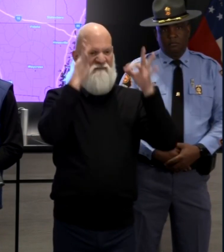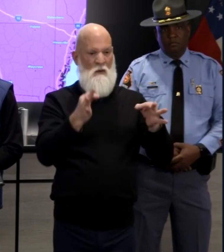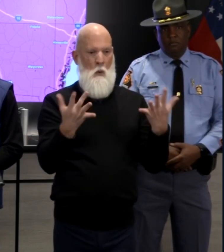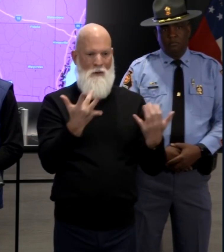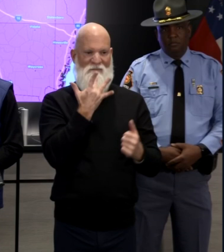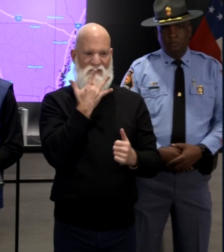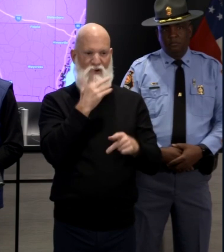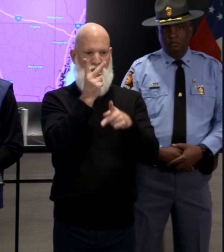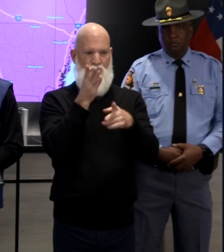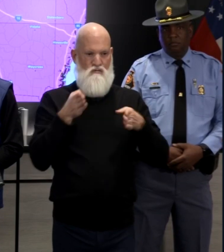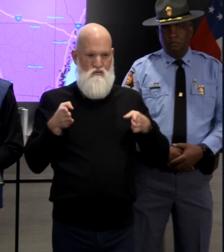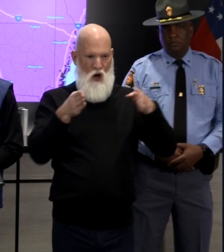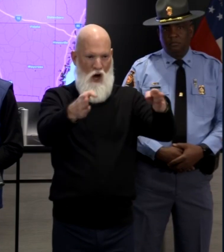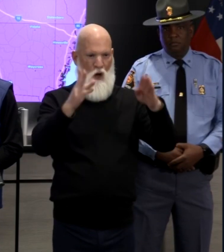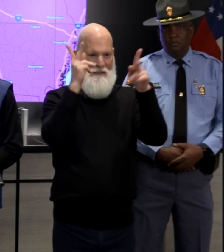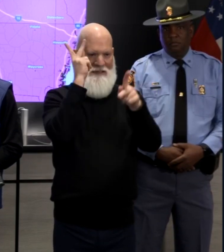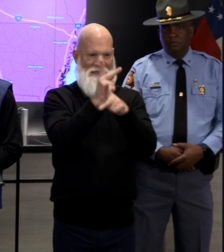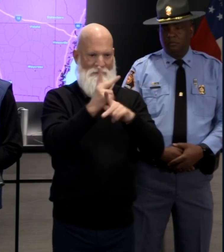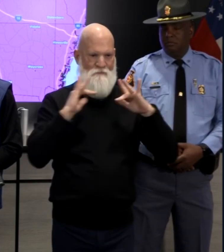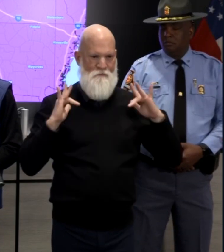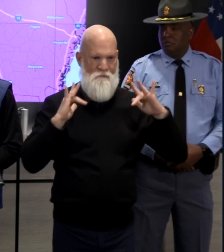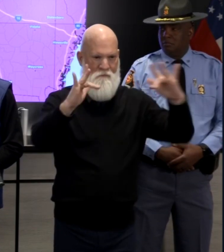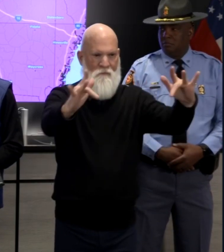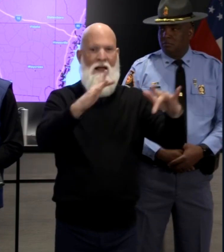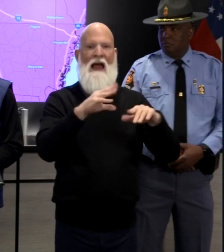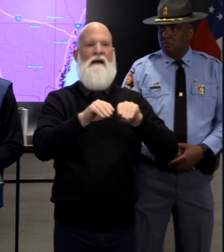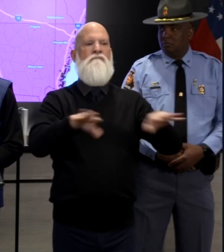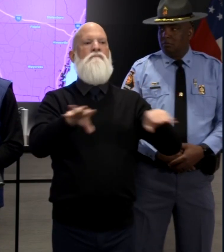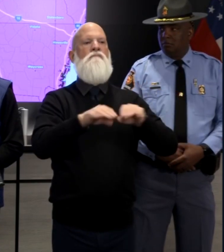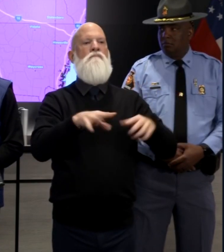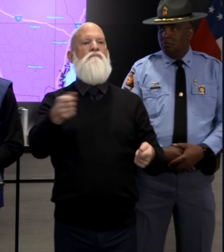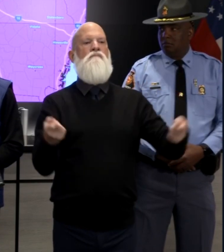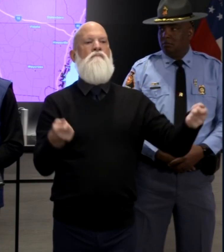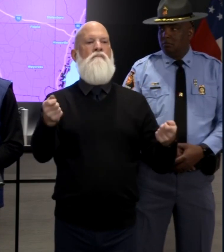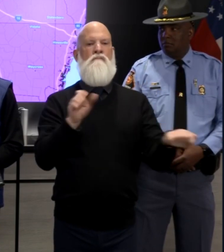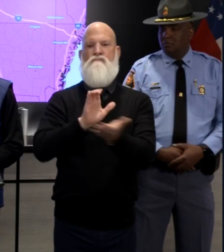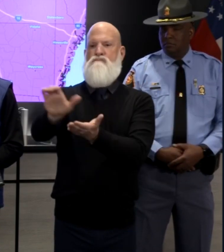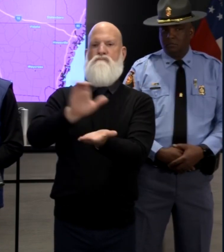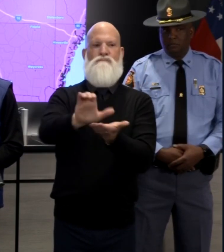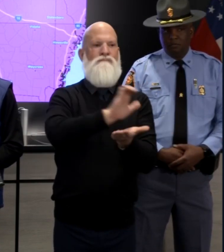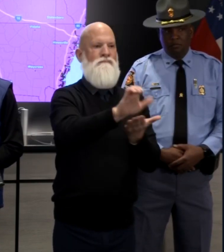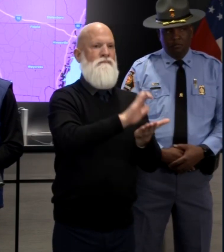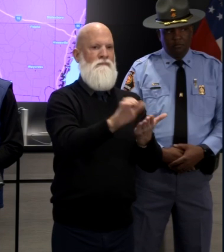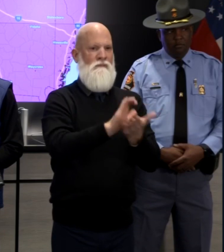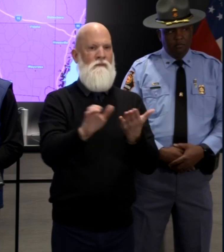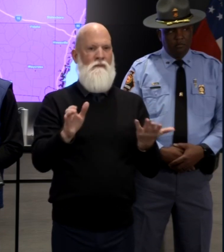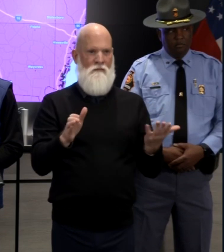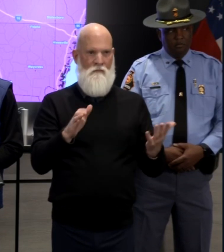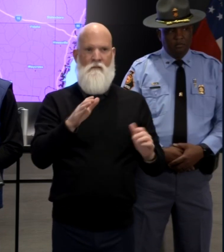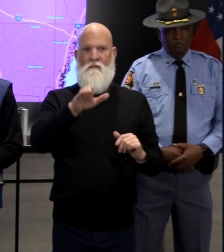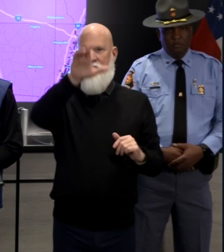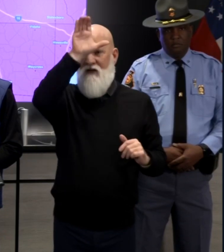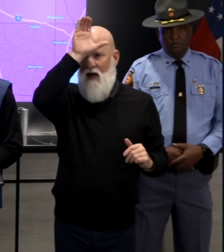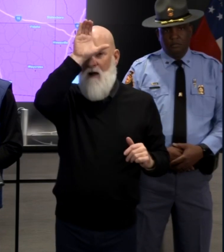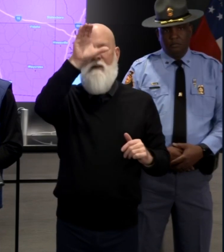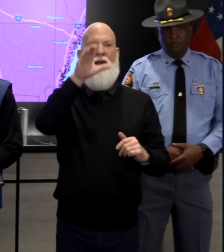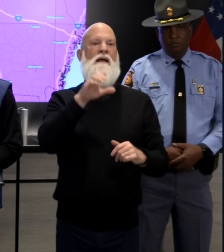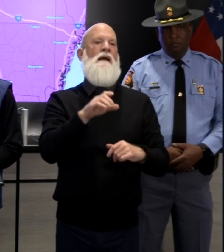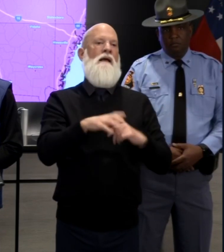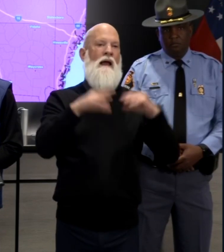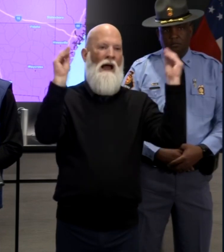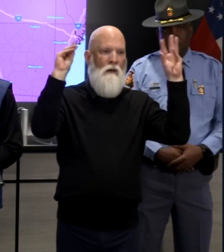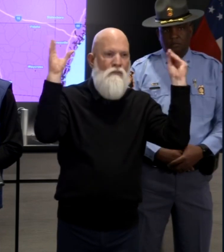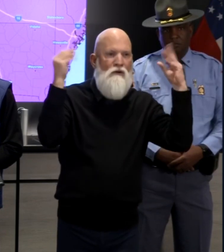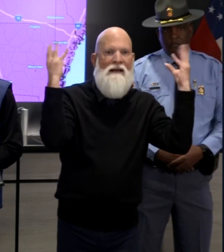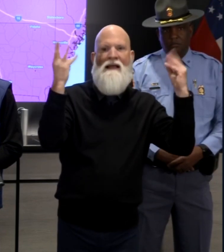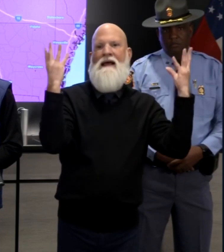people we got on the roads, if we do have something like that happen, it allows us to get to those people clear that roadway, which is imperative if